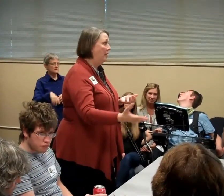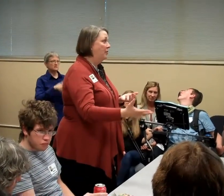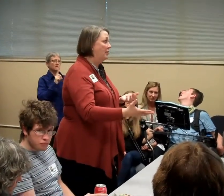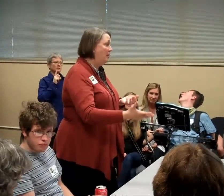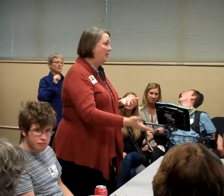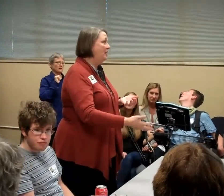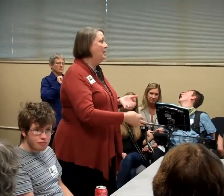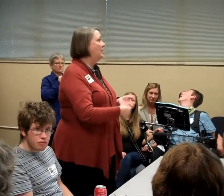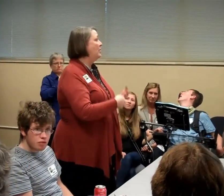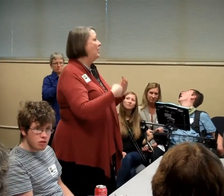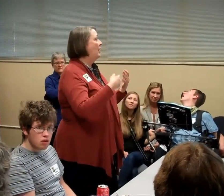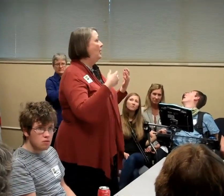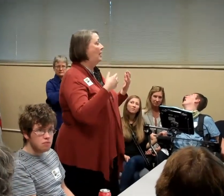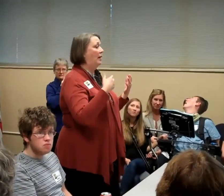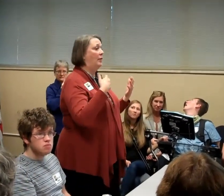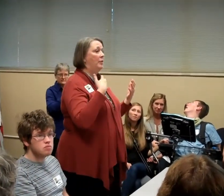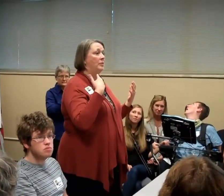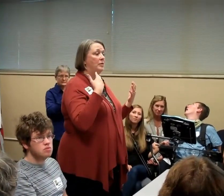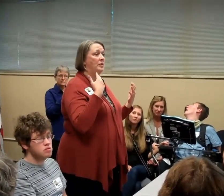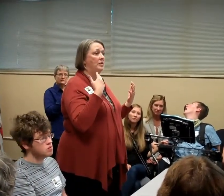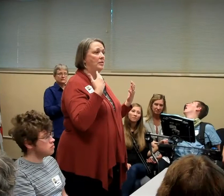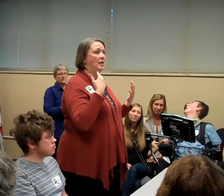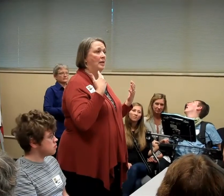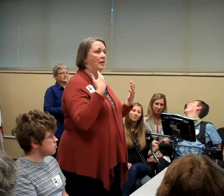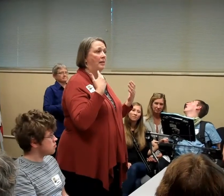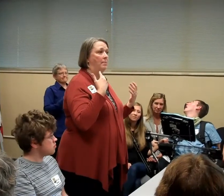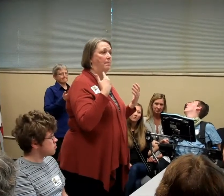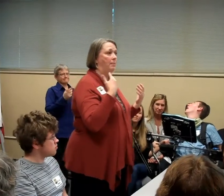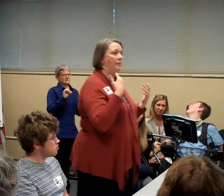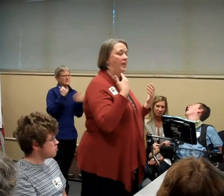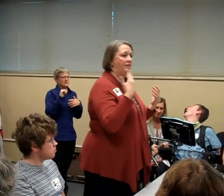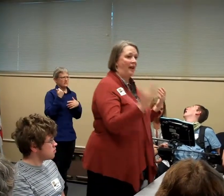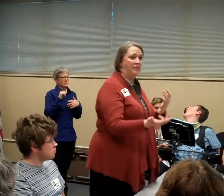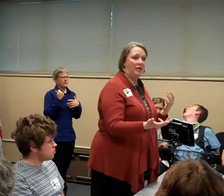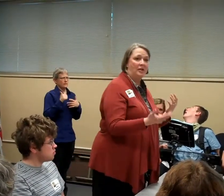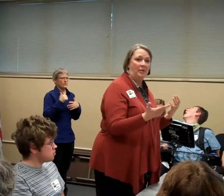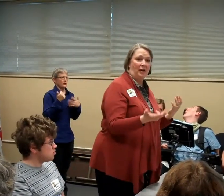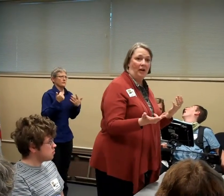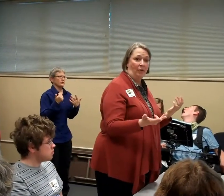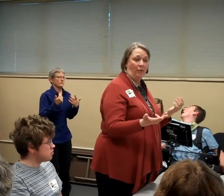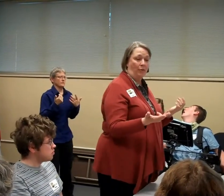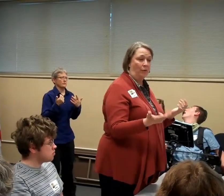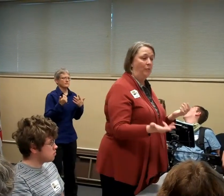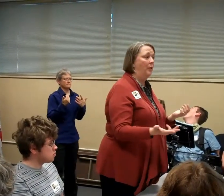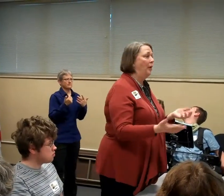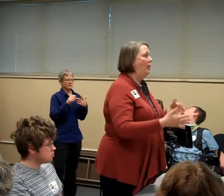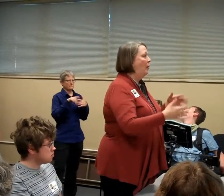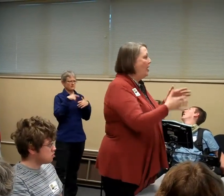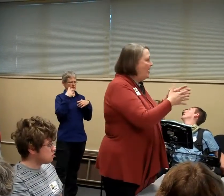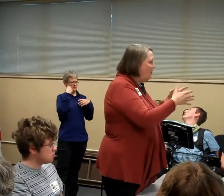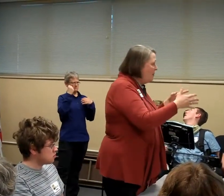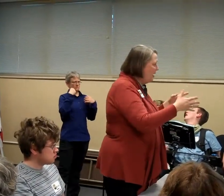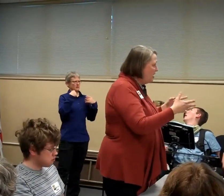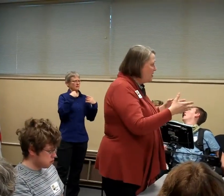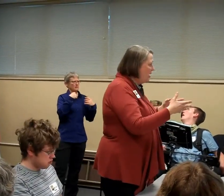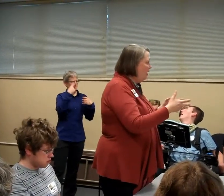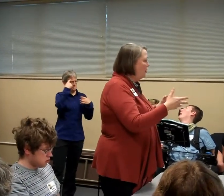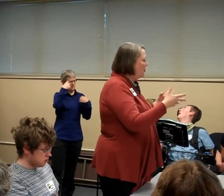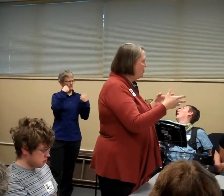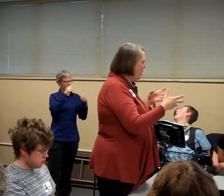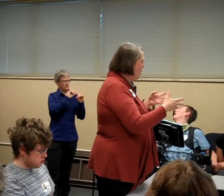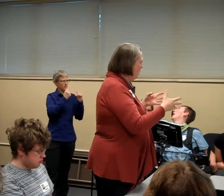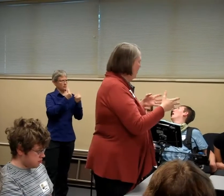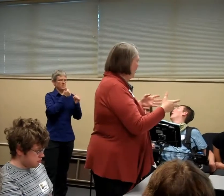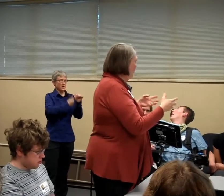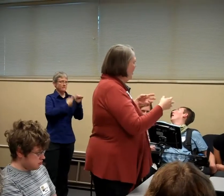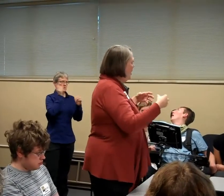on Developmental Disabilities, the SAMHSA, the Mental Health Group. We had everybody at the